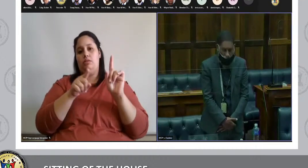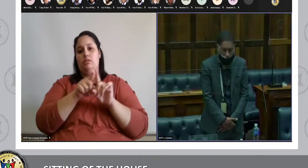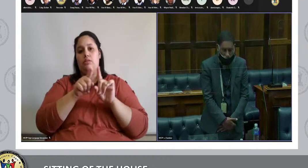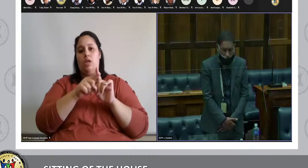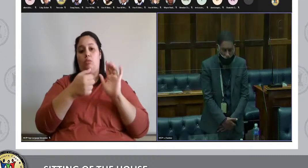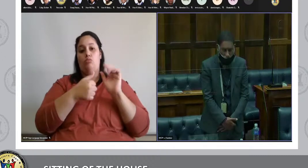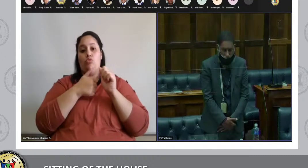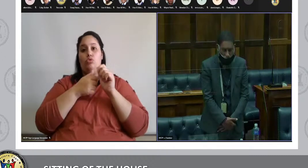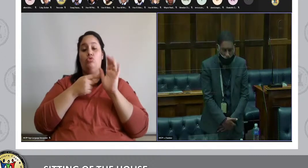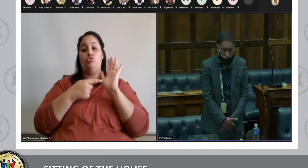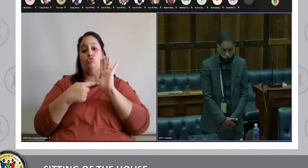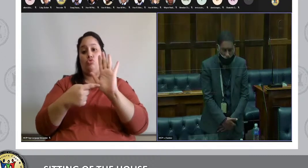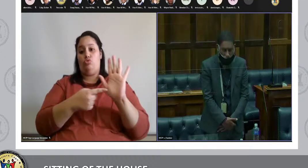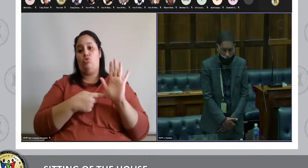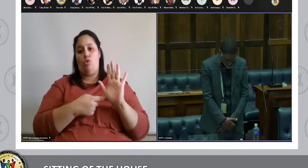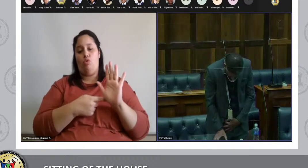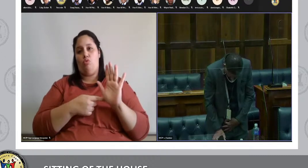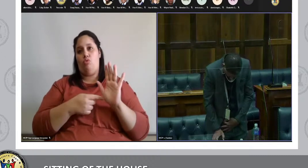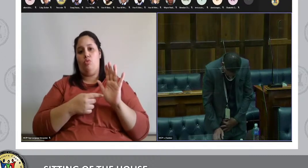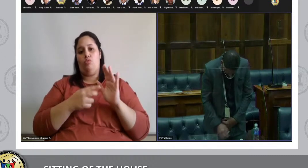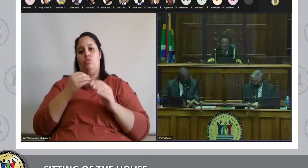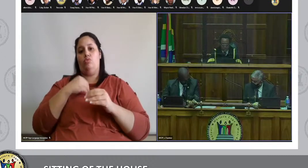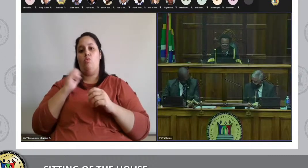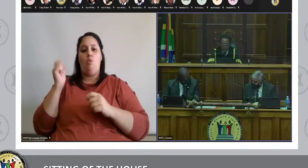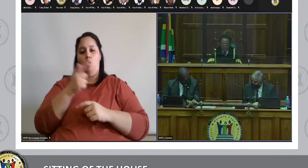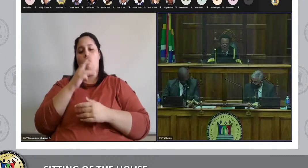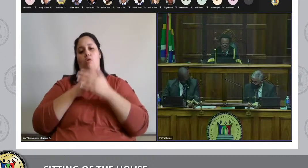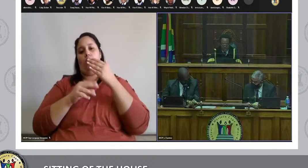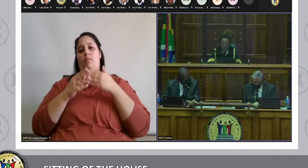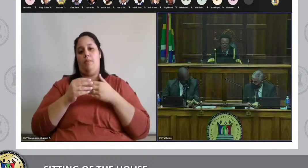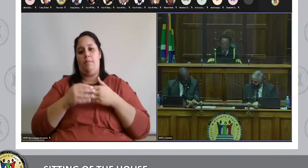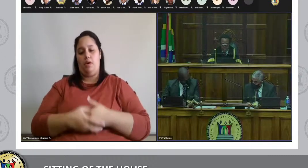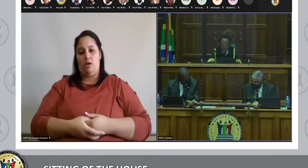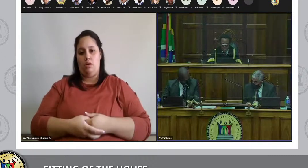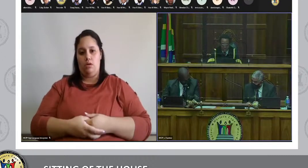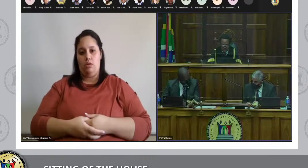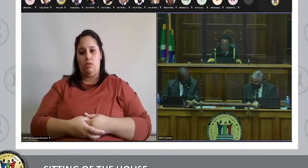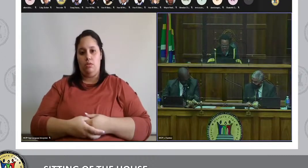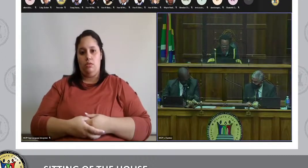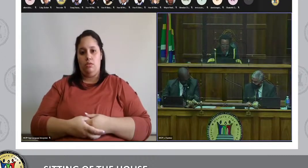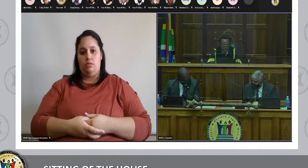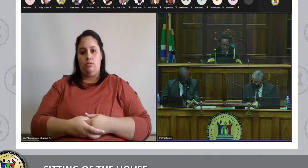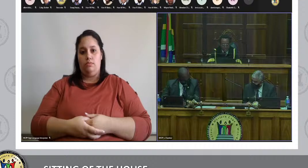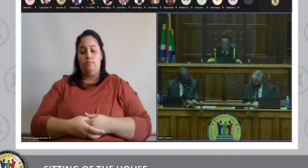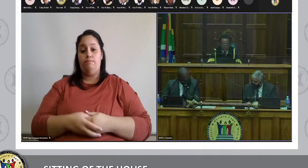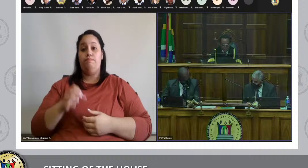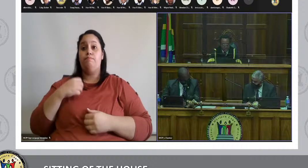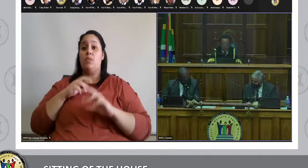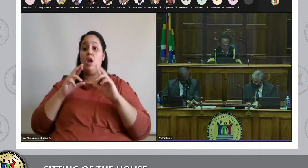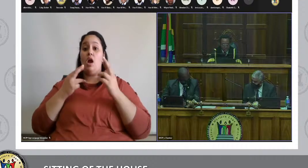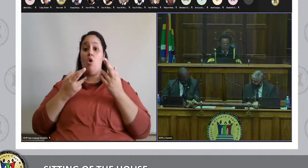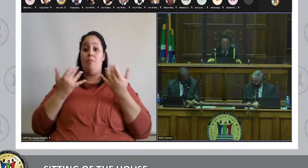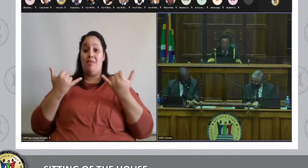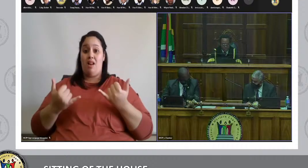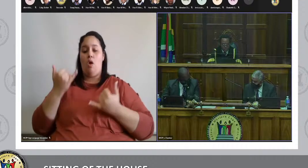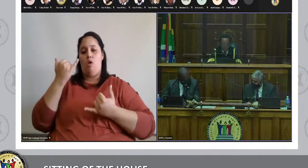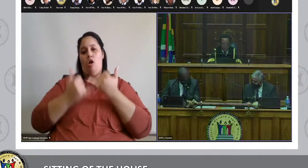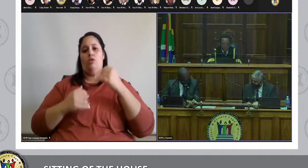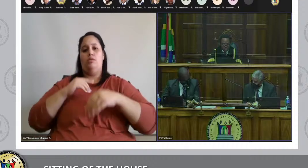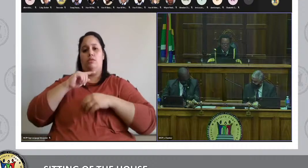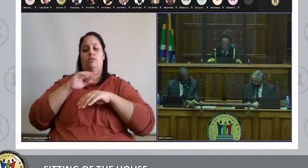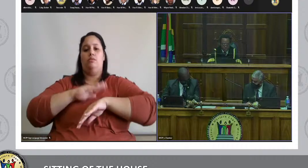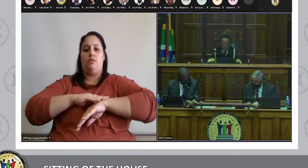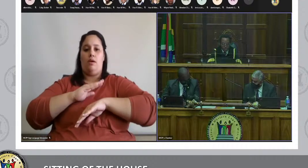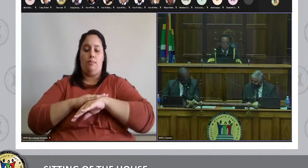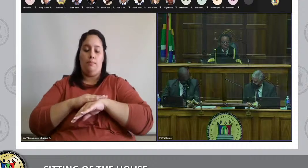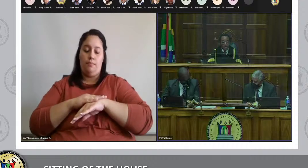to us as the honorable members. I hope that this is the last time, and it is not